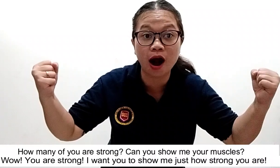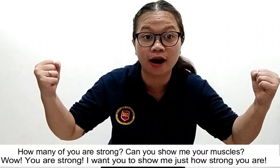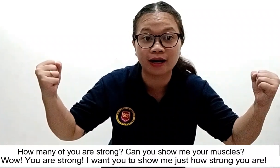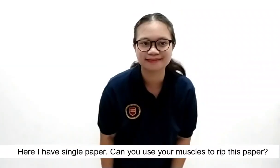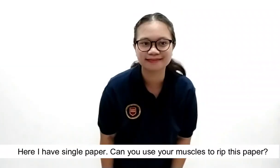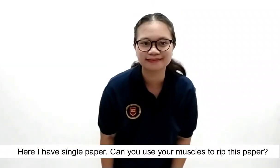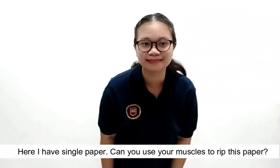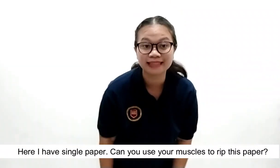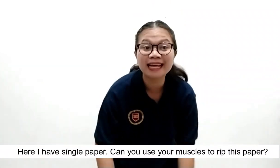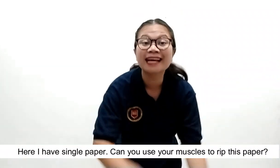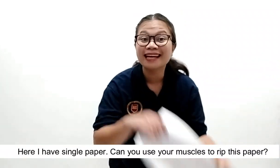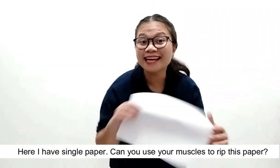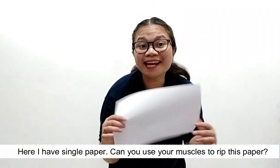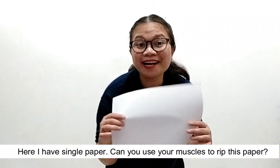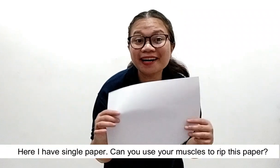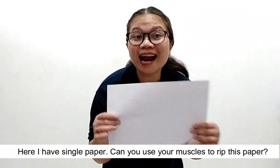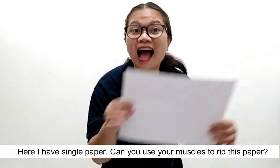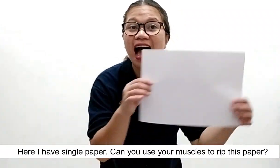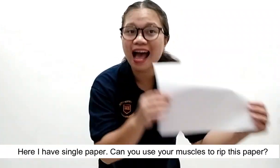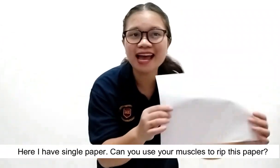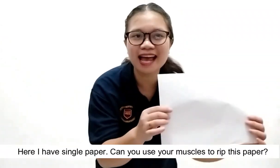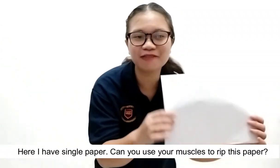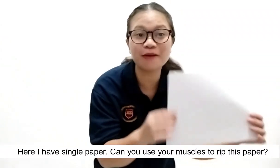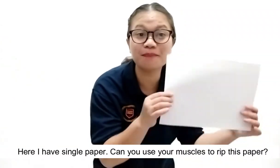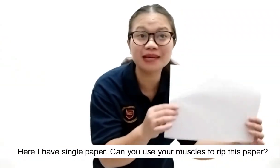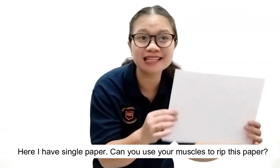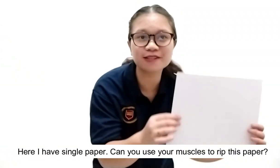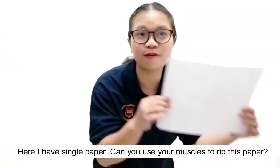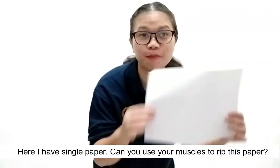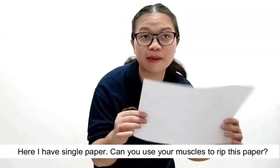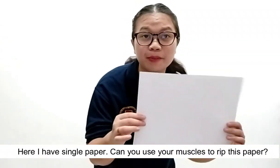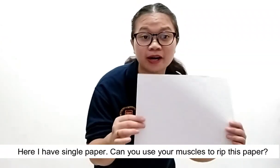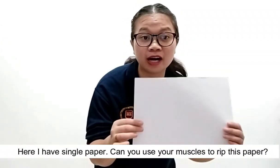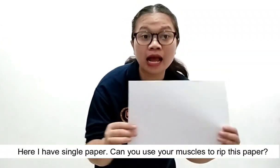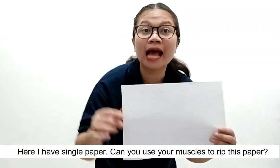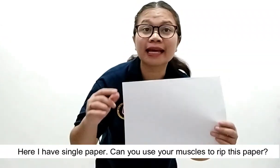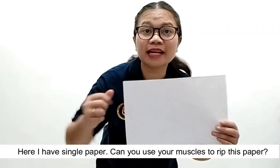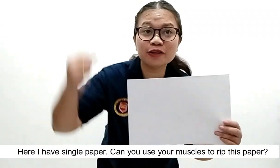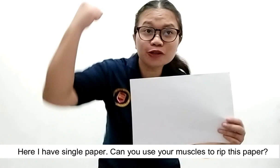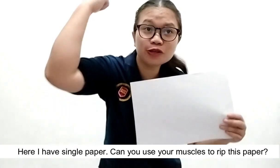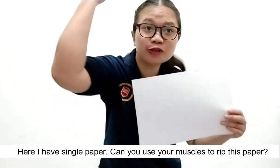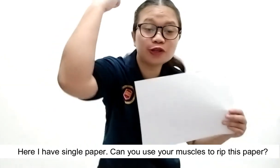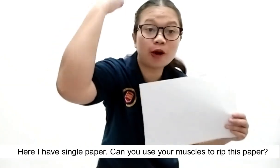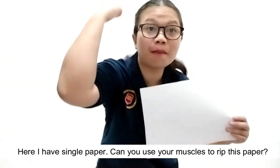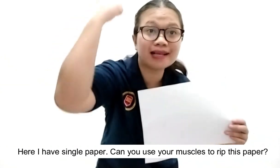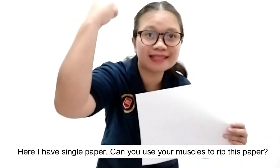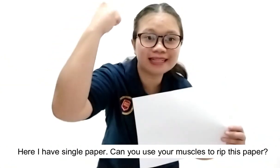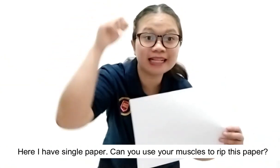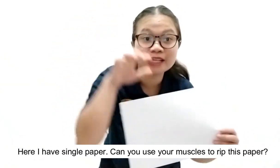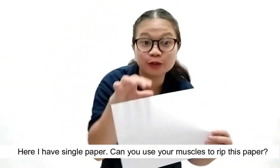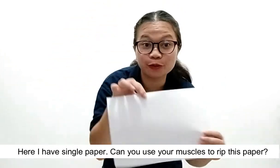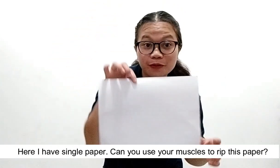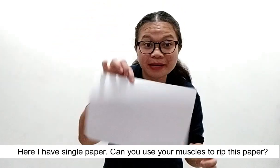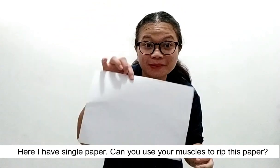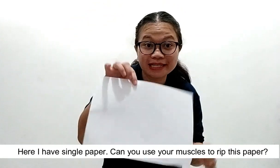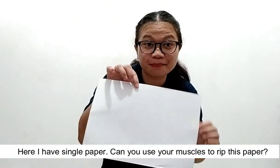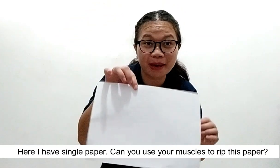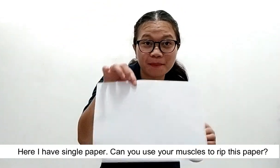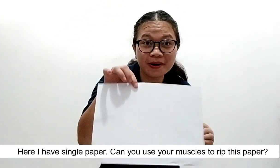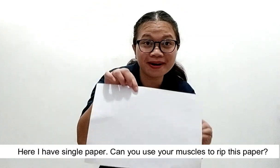are here I have a piece of paper can you use your muscle to rip this paper?